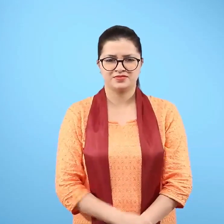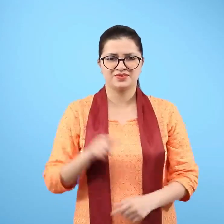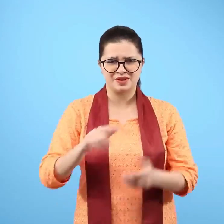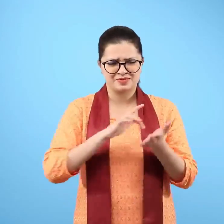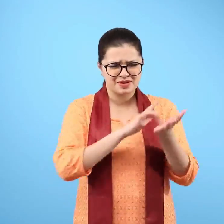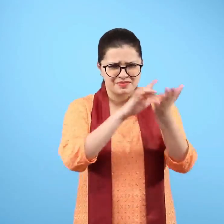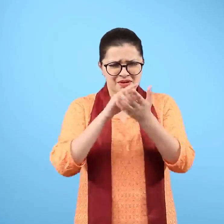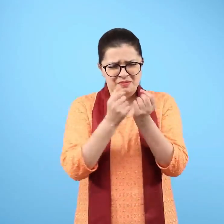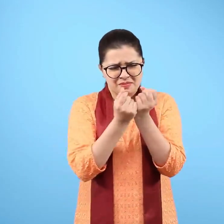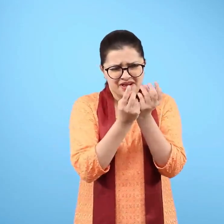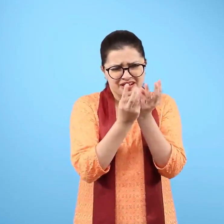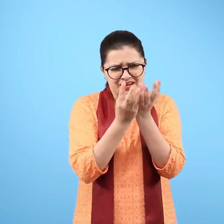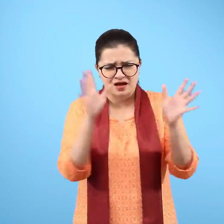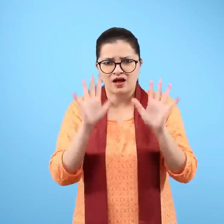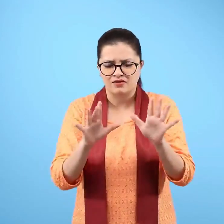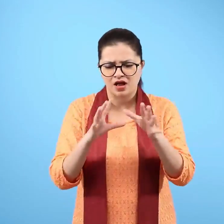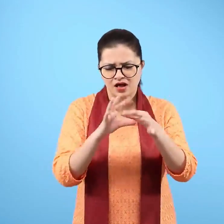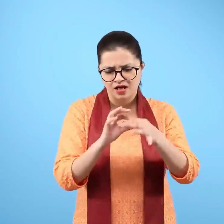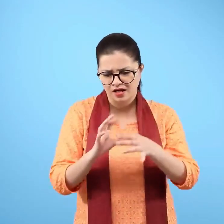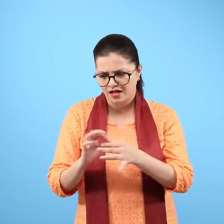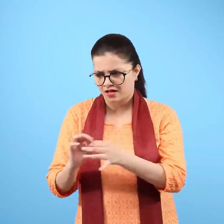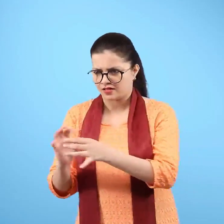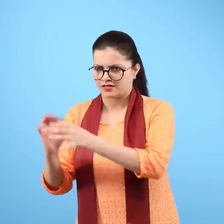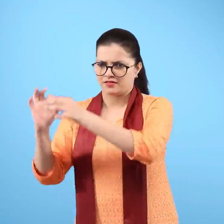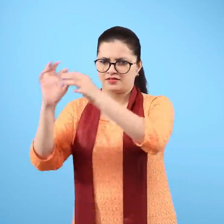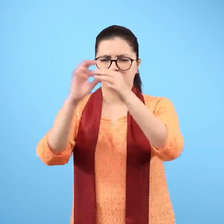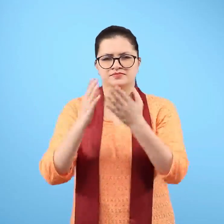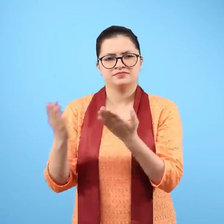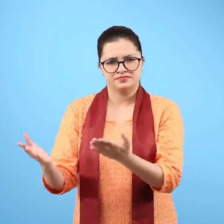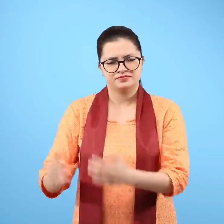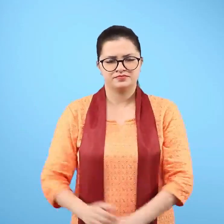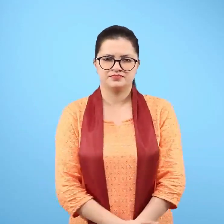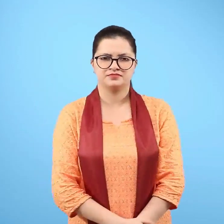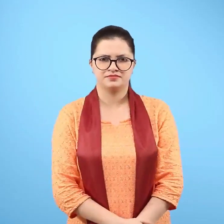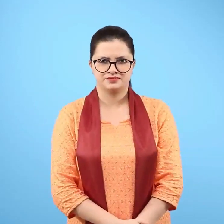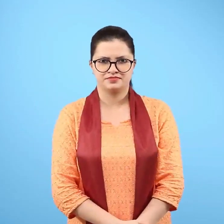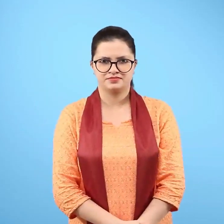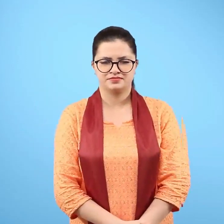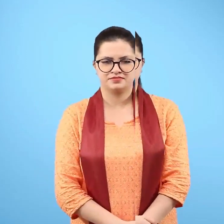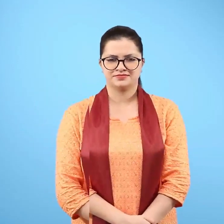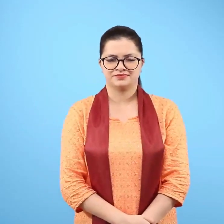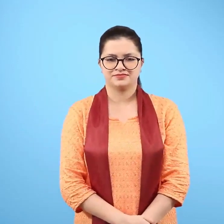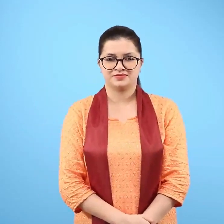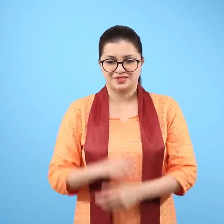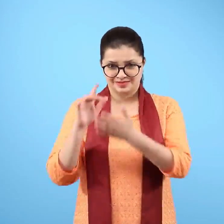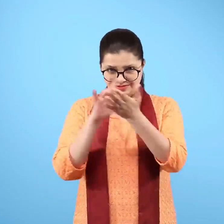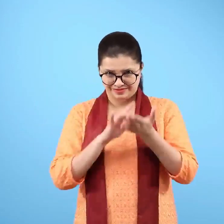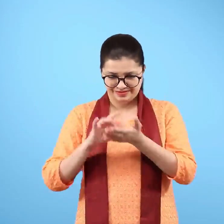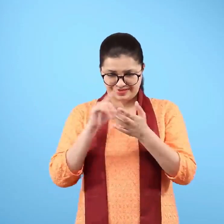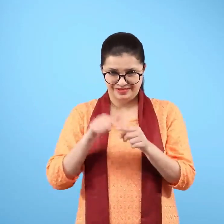We have many places connected through different lines and curves. The places are marked